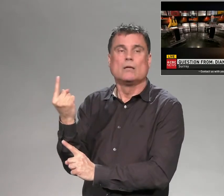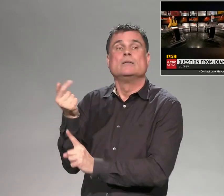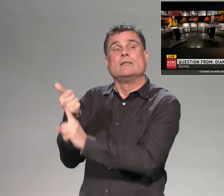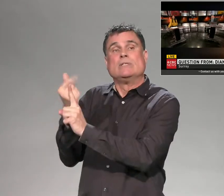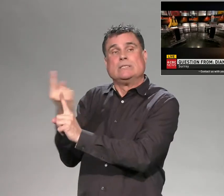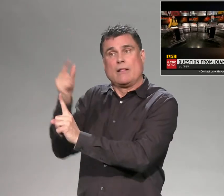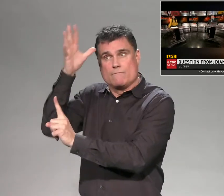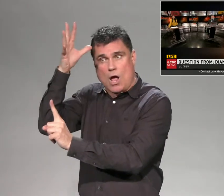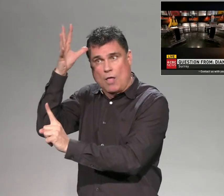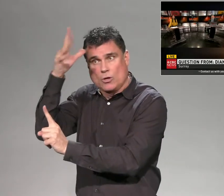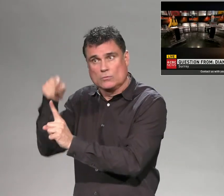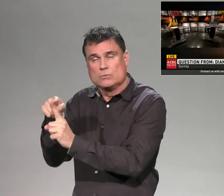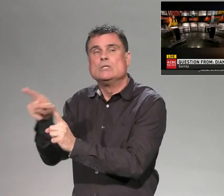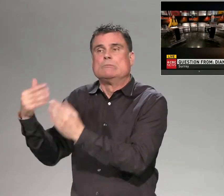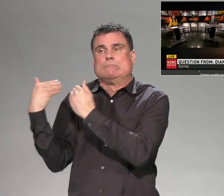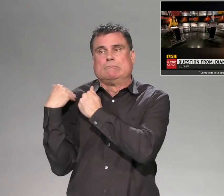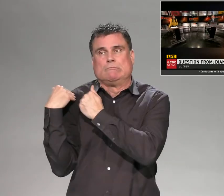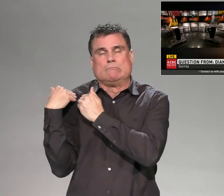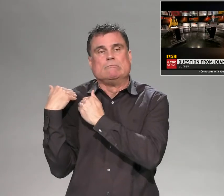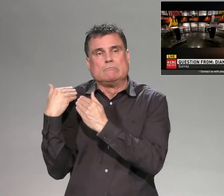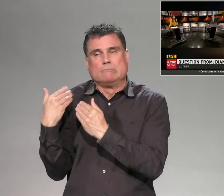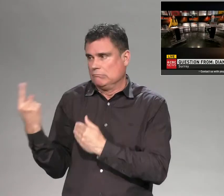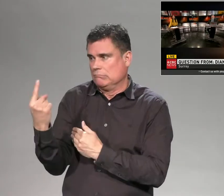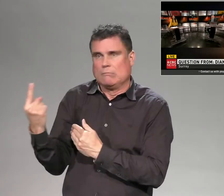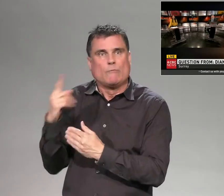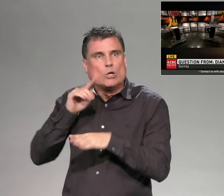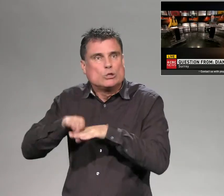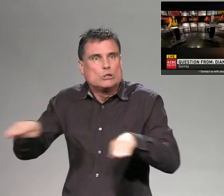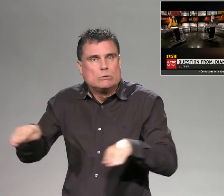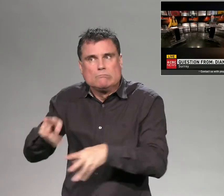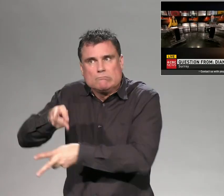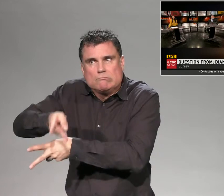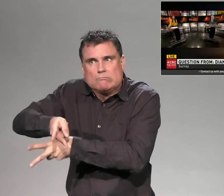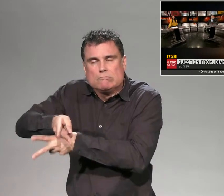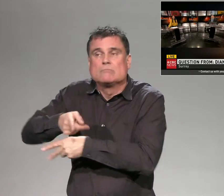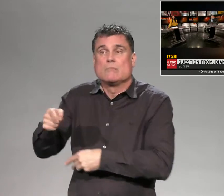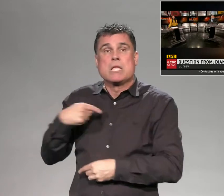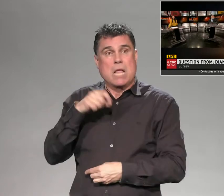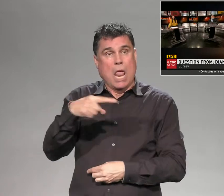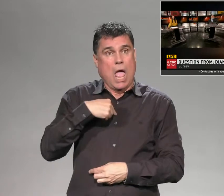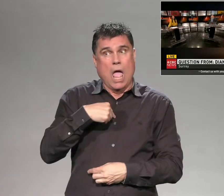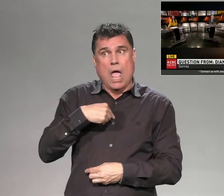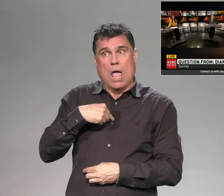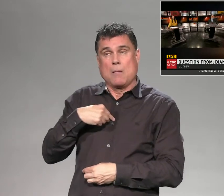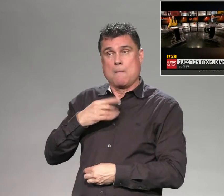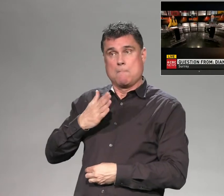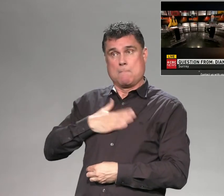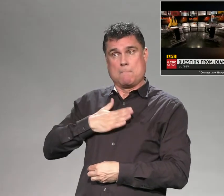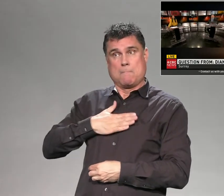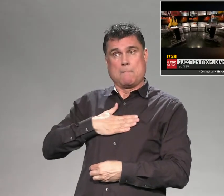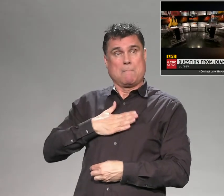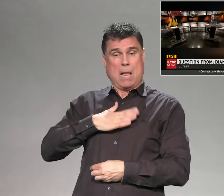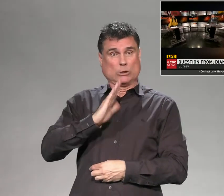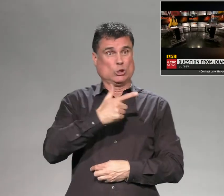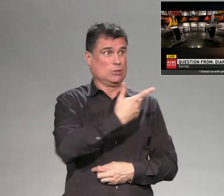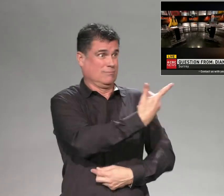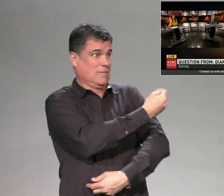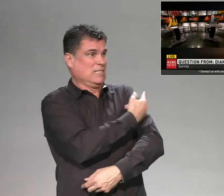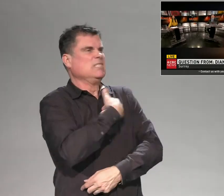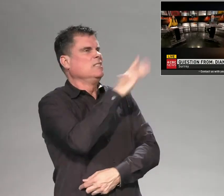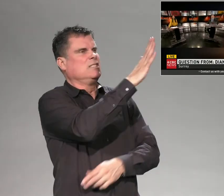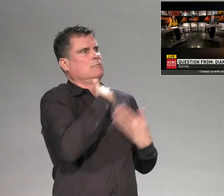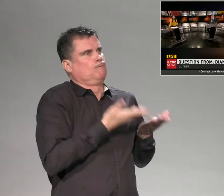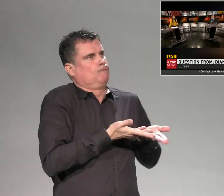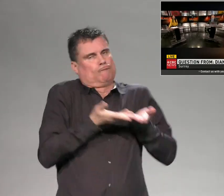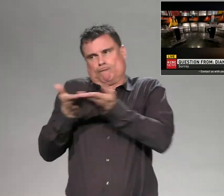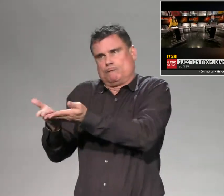May I give him my spot in the COVID-19 prevention vaccination lineup and then be moved into his later age